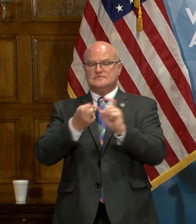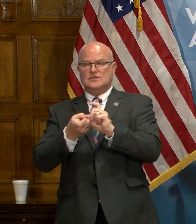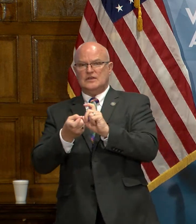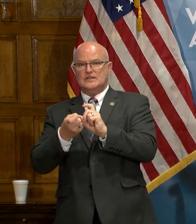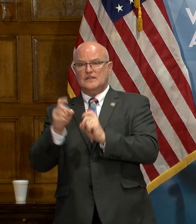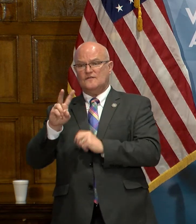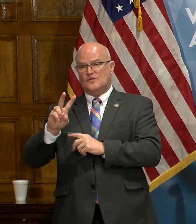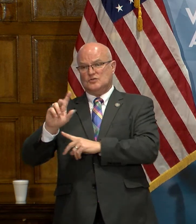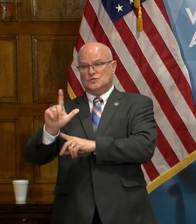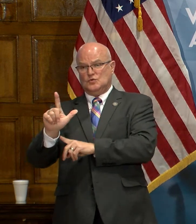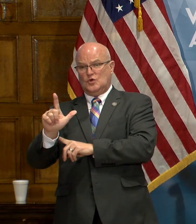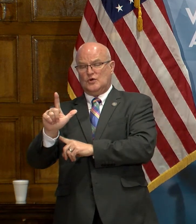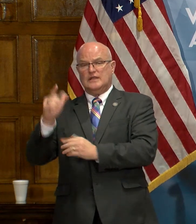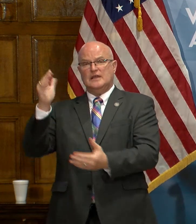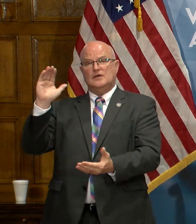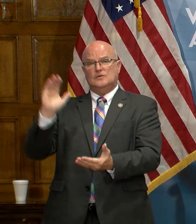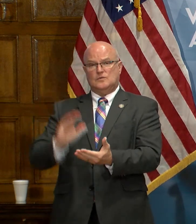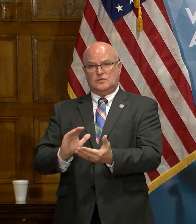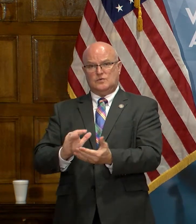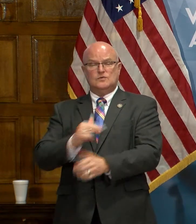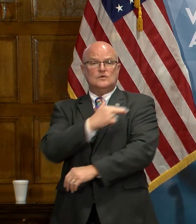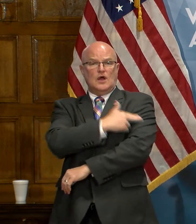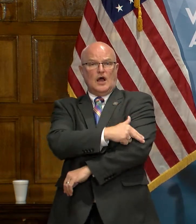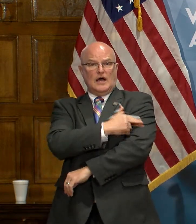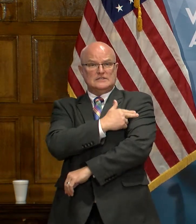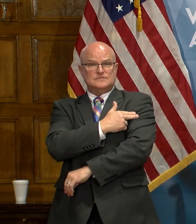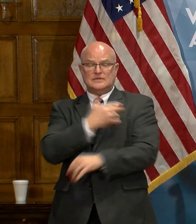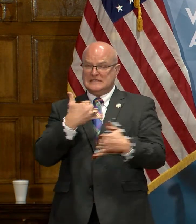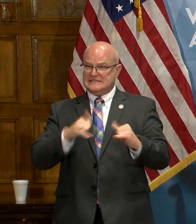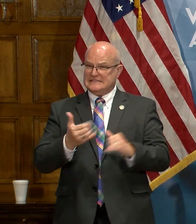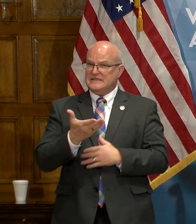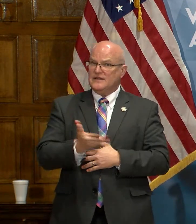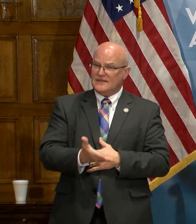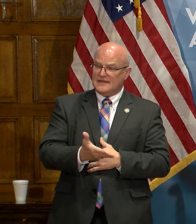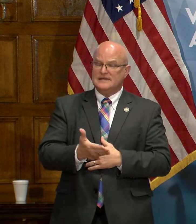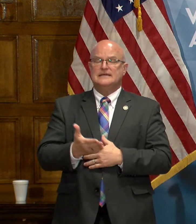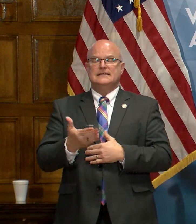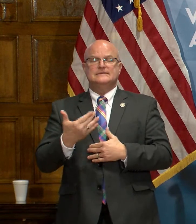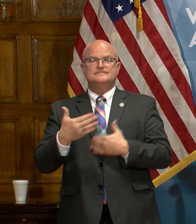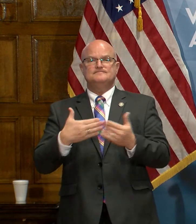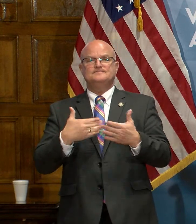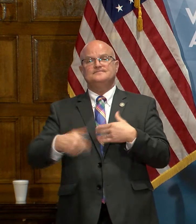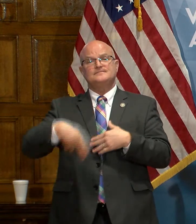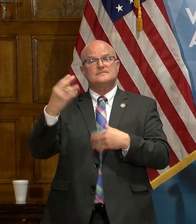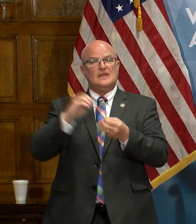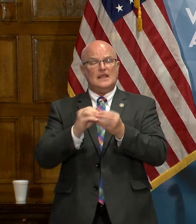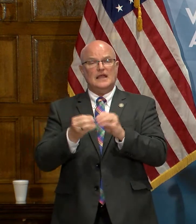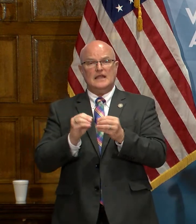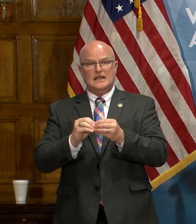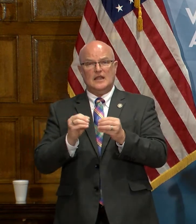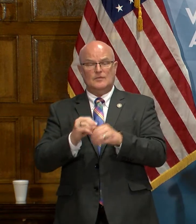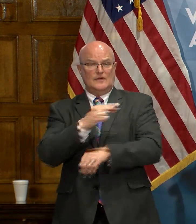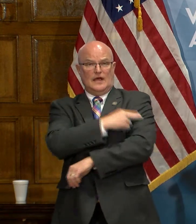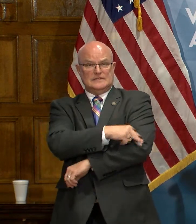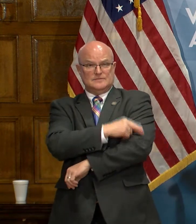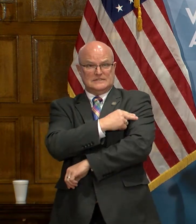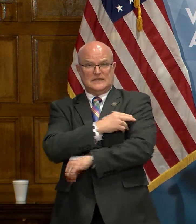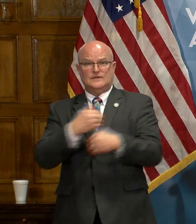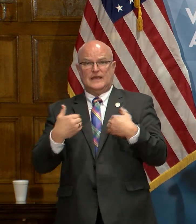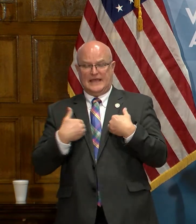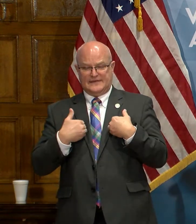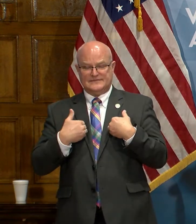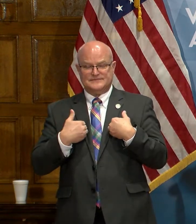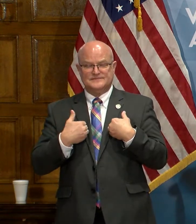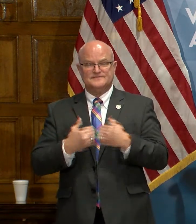have decreased. Our hospital capacity is still there despite the high number of hospitalizations